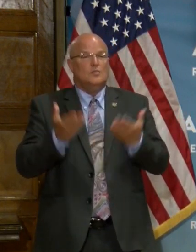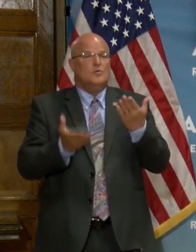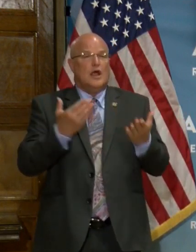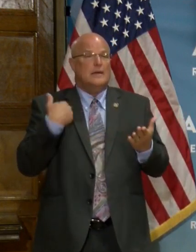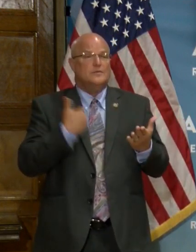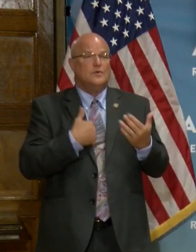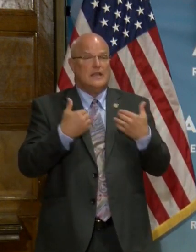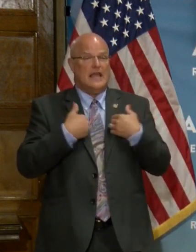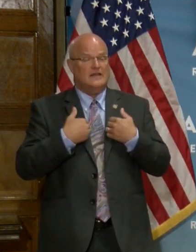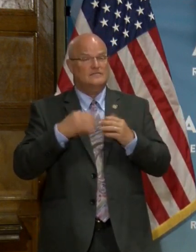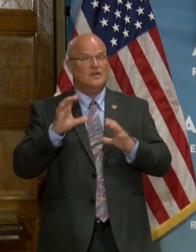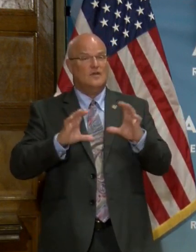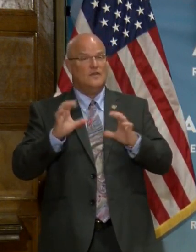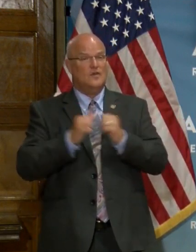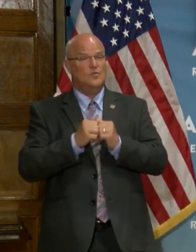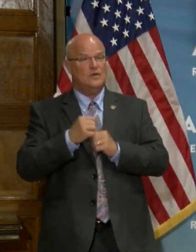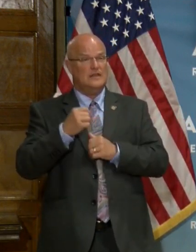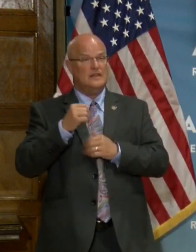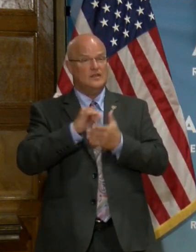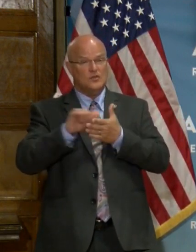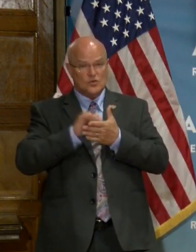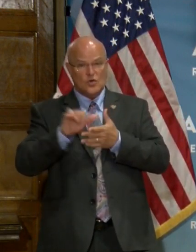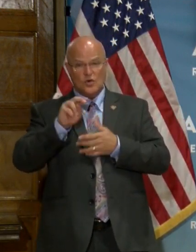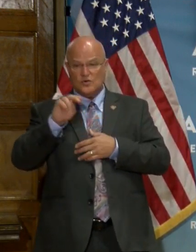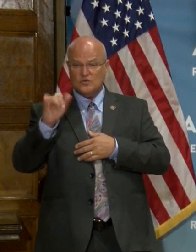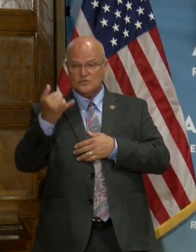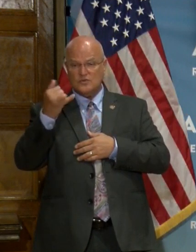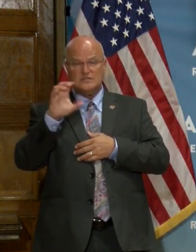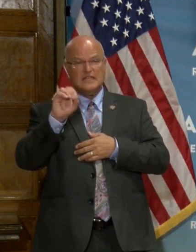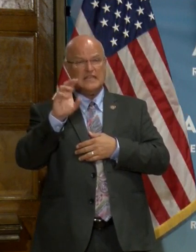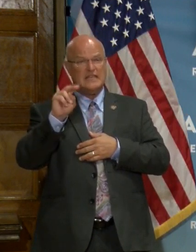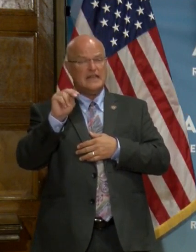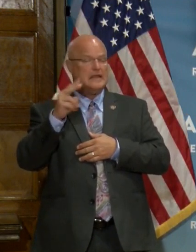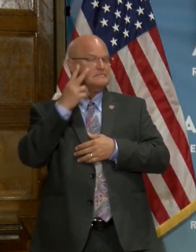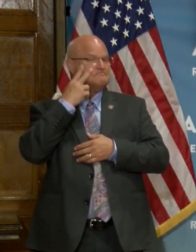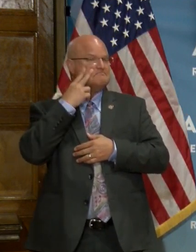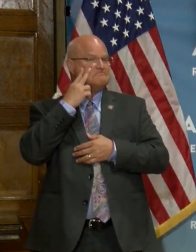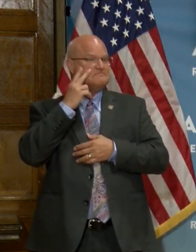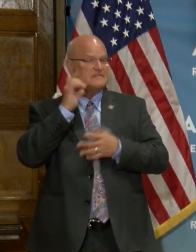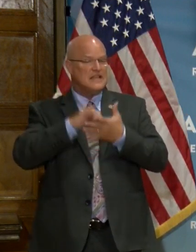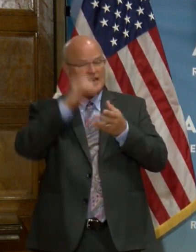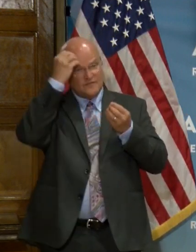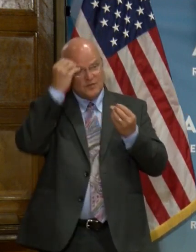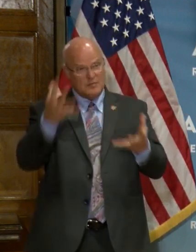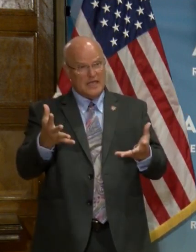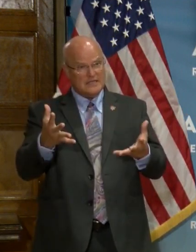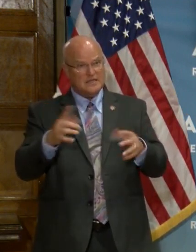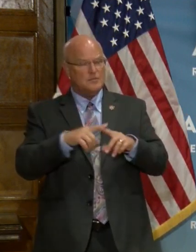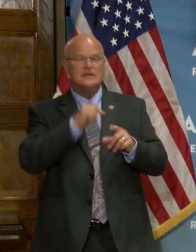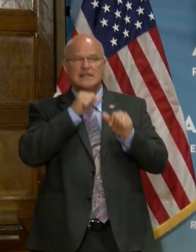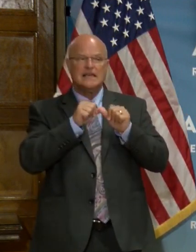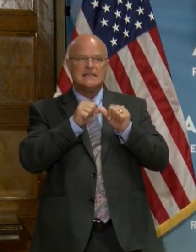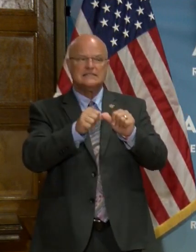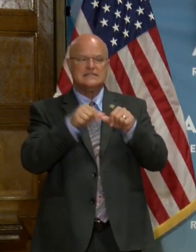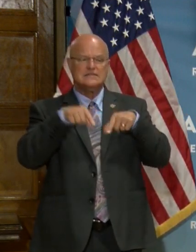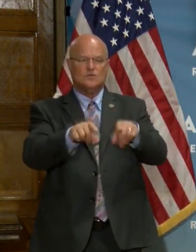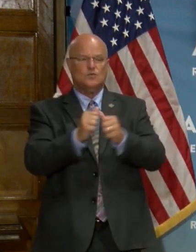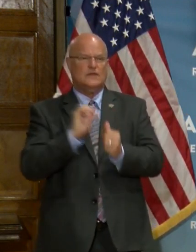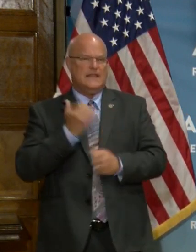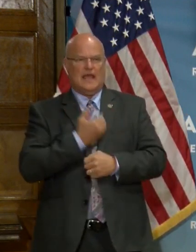we can have some conversations with them and see, where they're getting that information, but it's not consistent with our